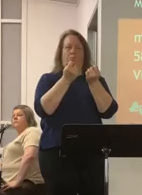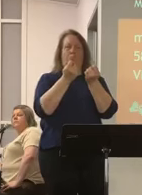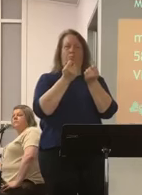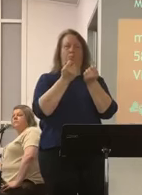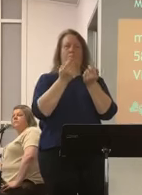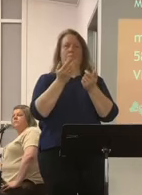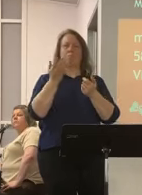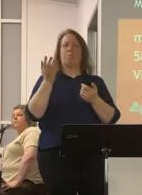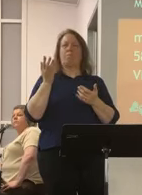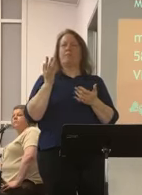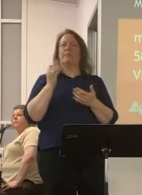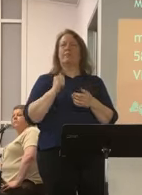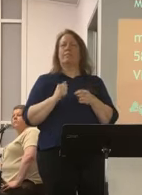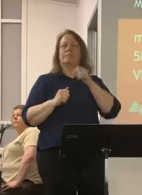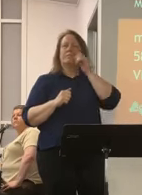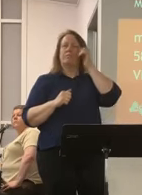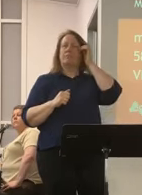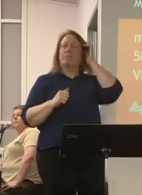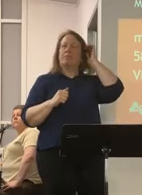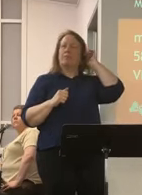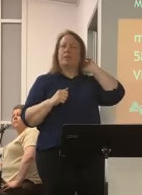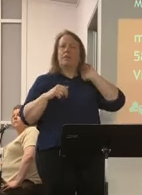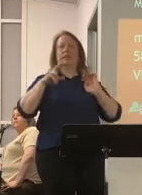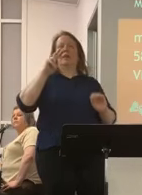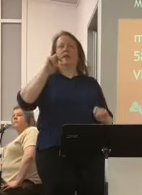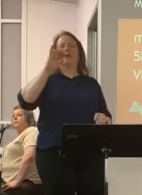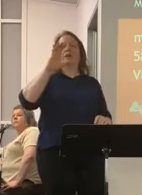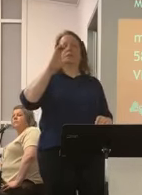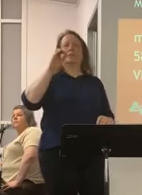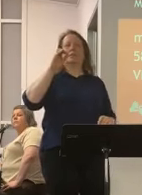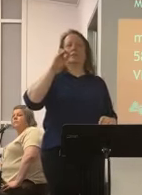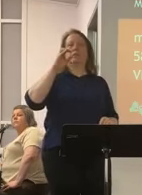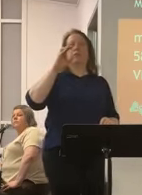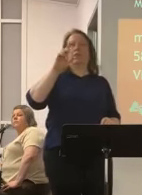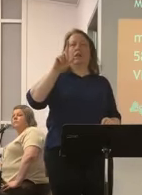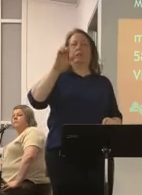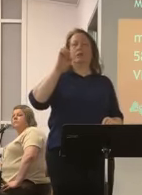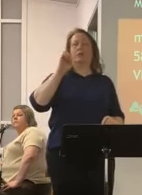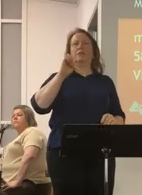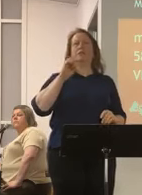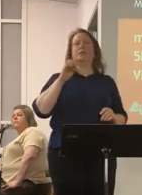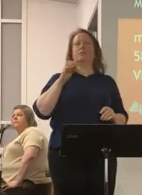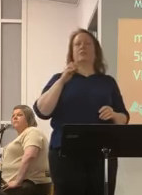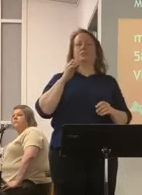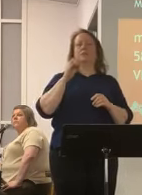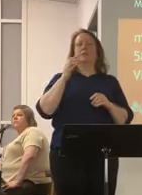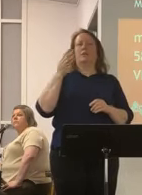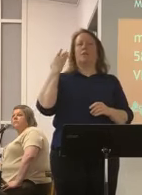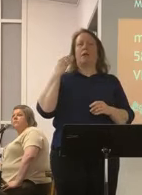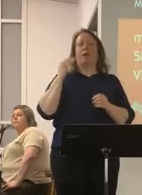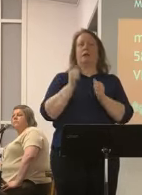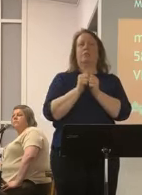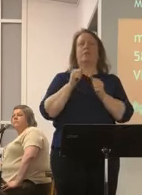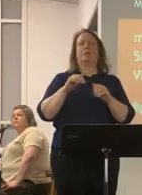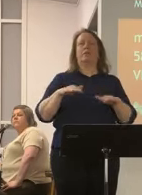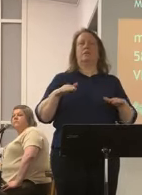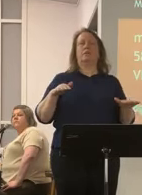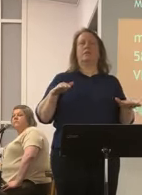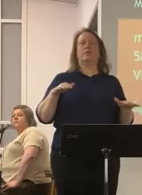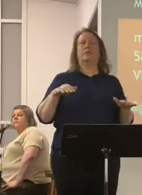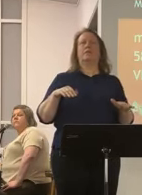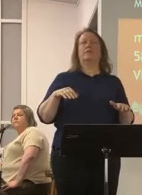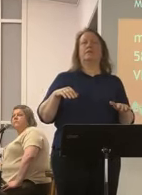Anybody else? Nicole's teaching. Nicole's in the back. Bill Jones on there. And myself. And Warren Heslin